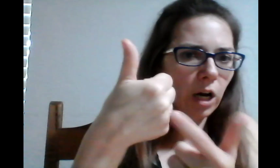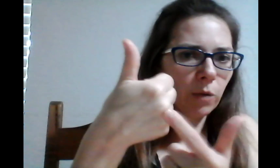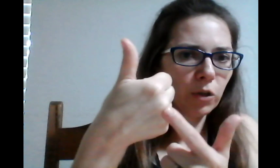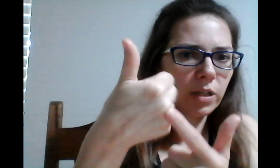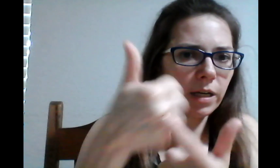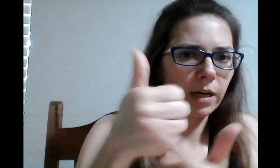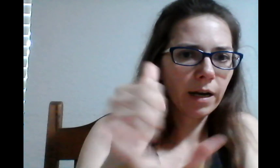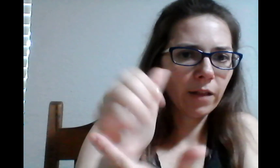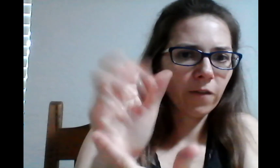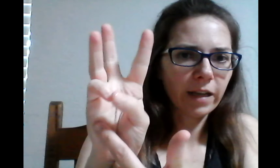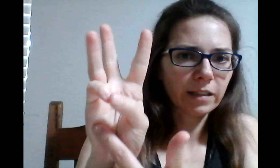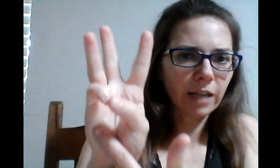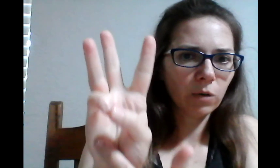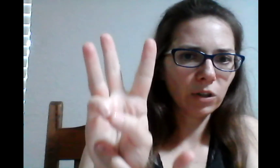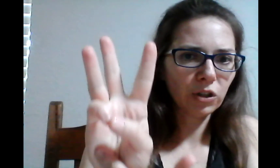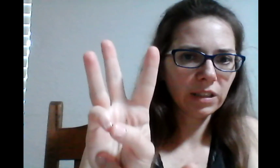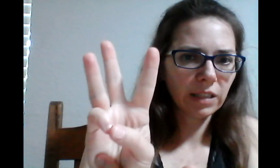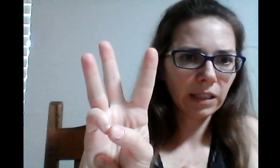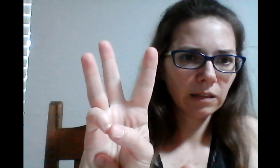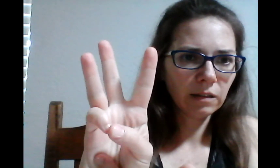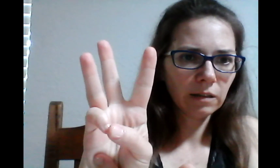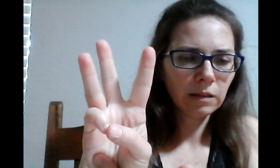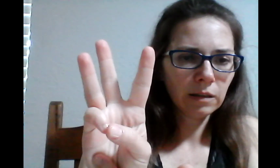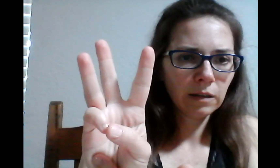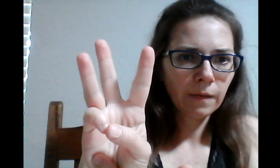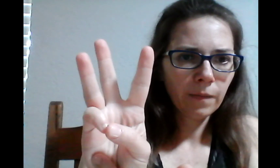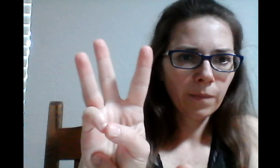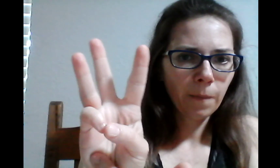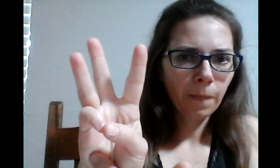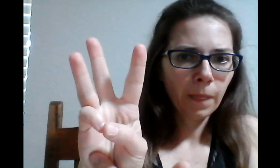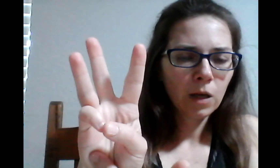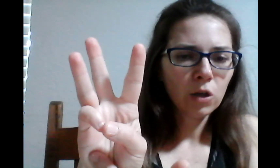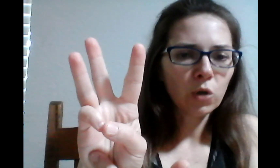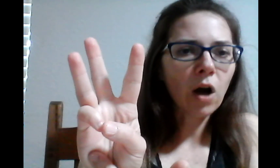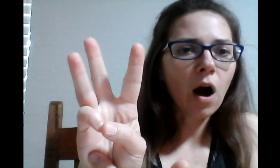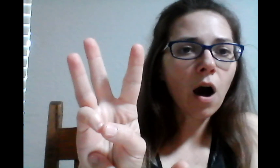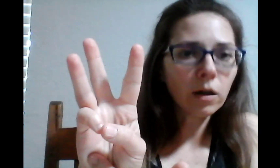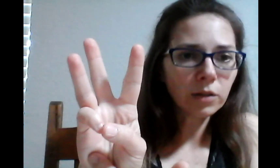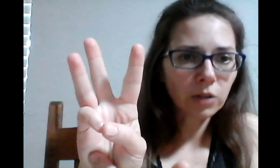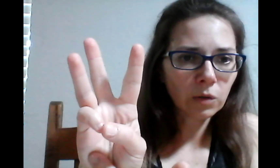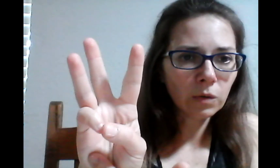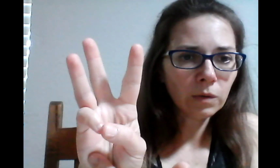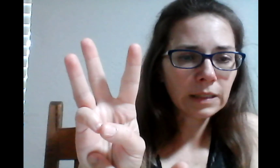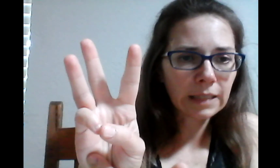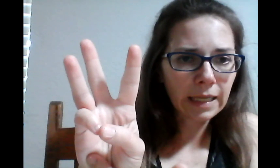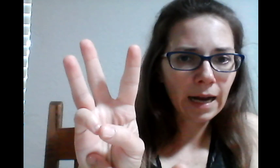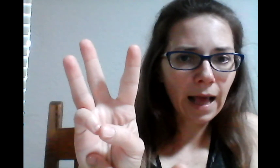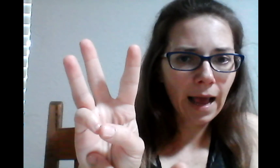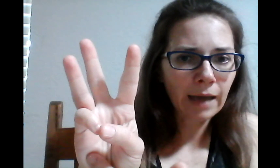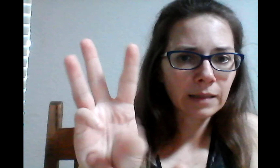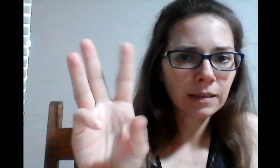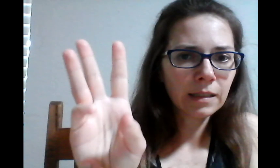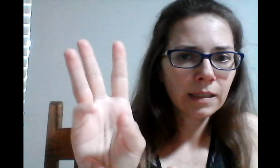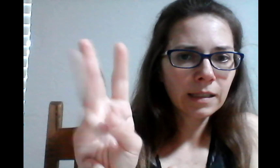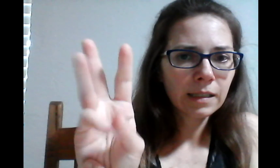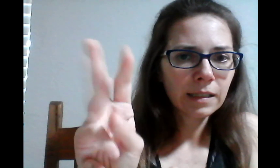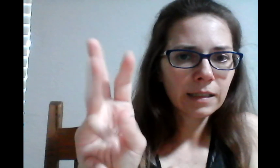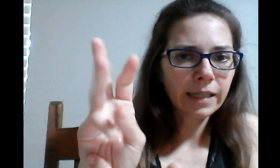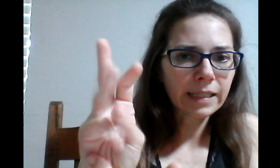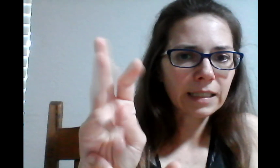with your 10 and then face out with your 6. You can also see it as